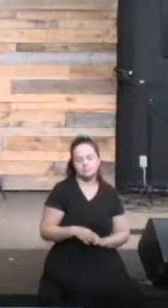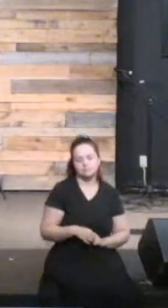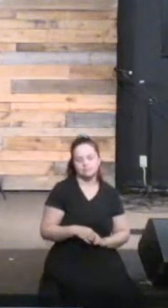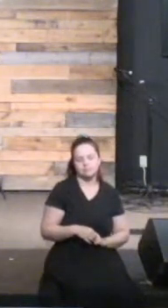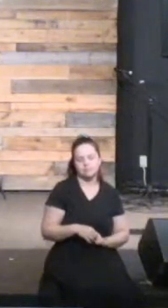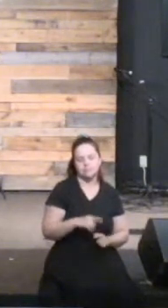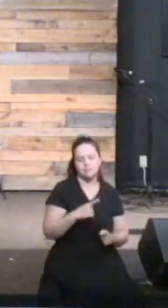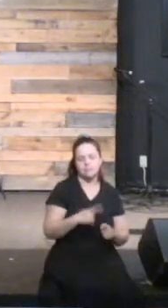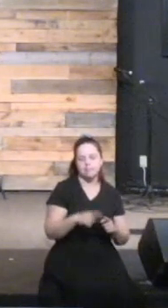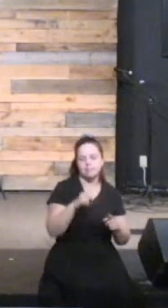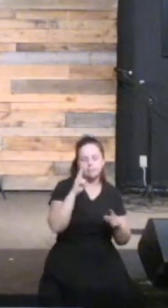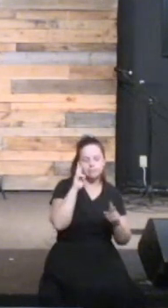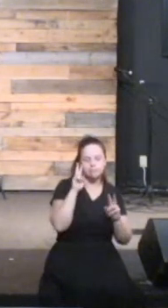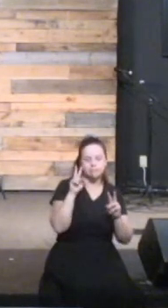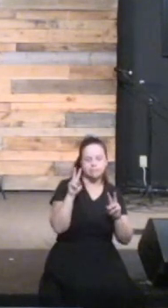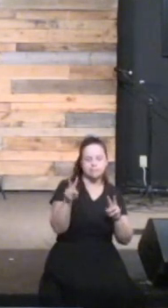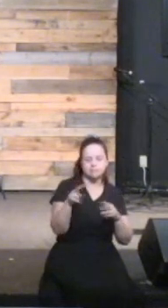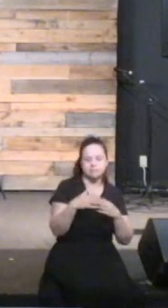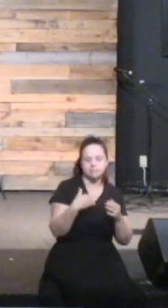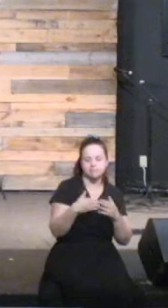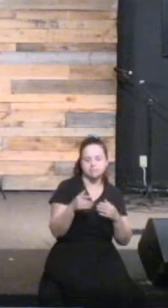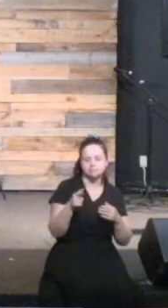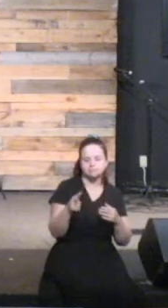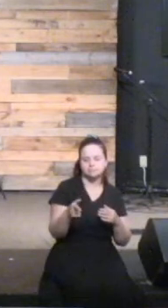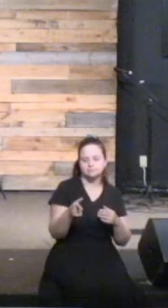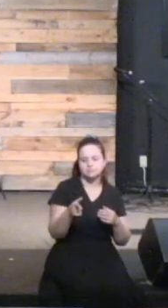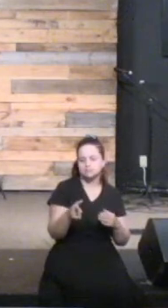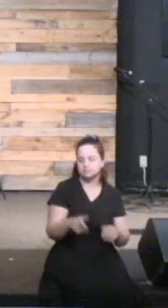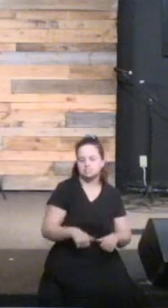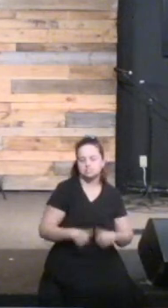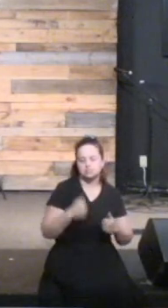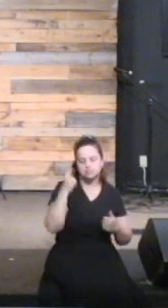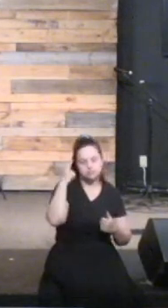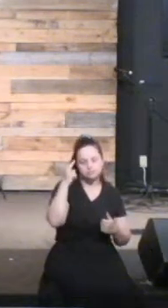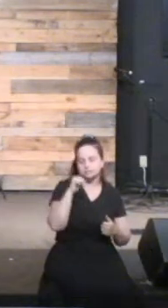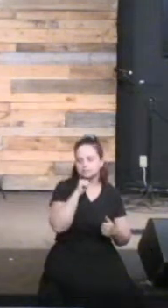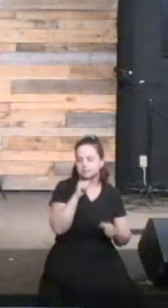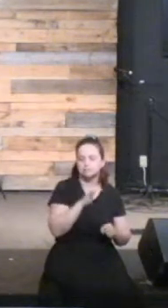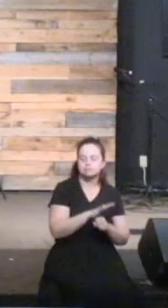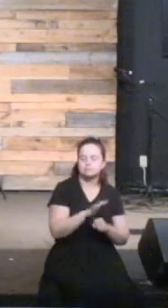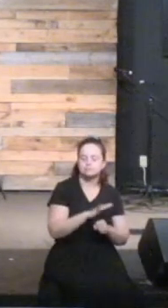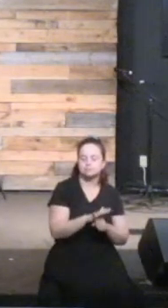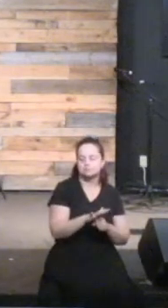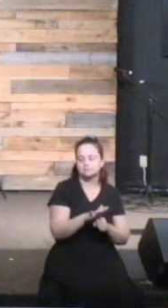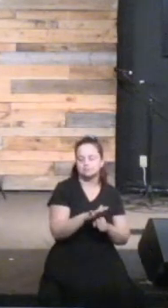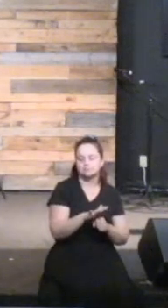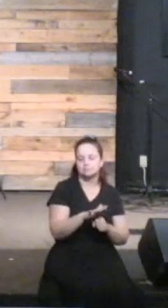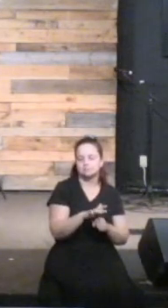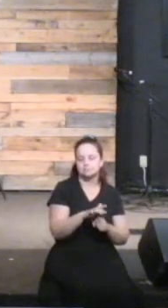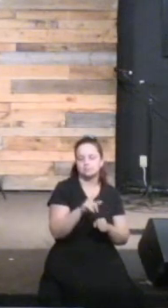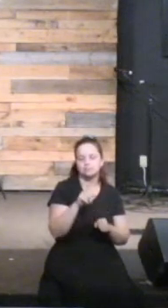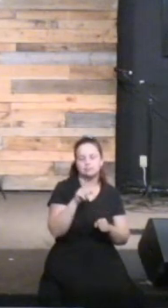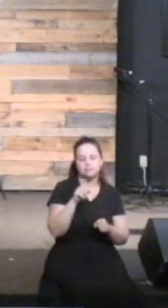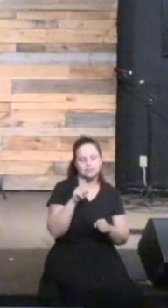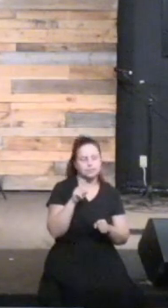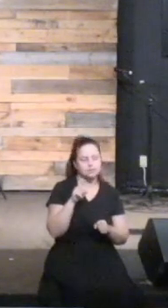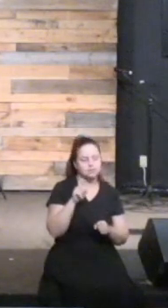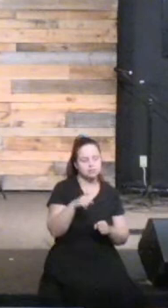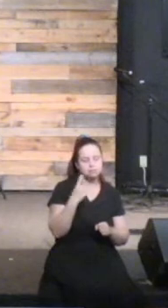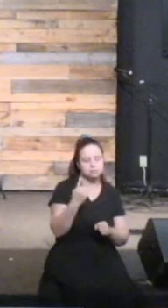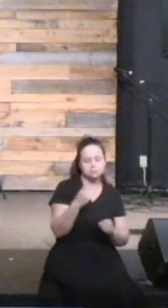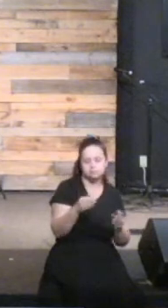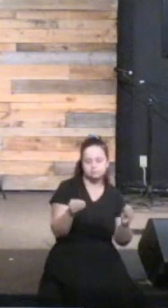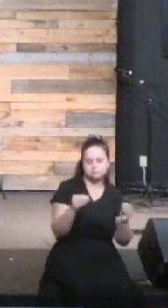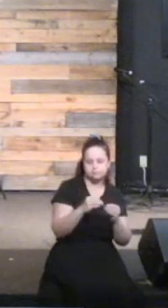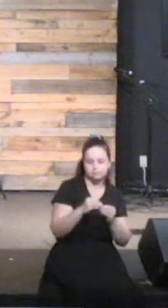and then he saw whatever it was he was living for is no longer enough there had to be something more